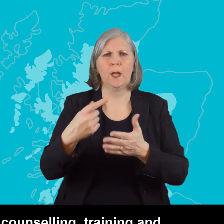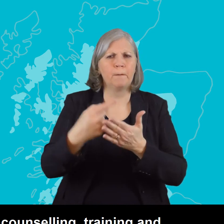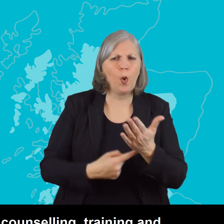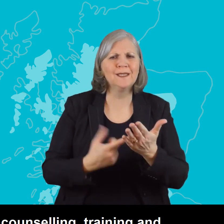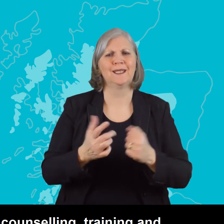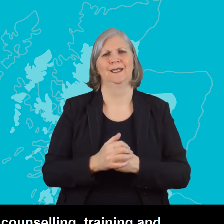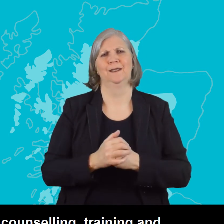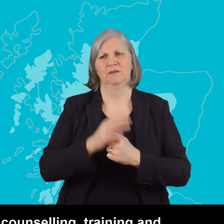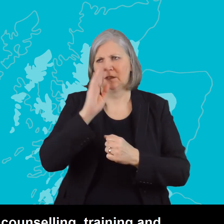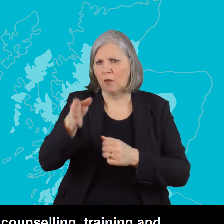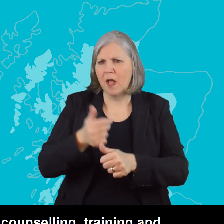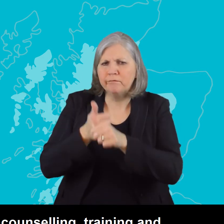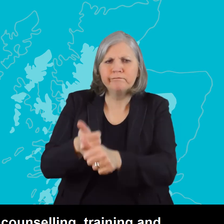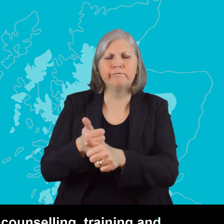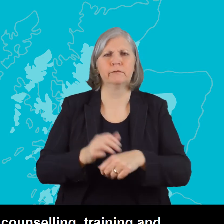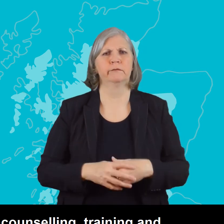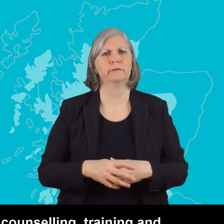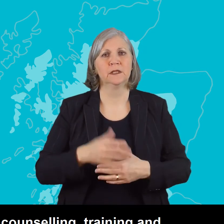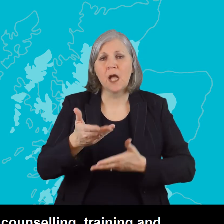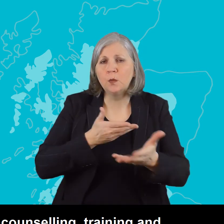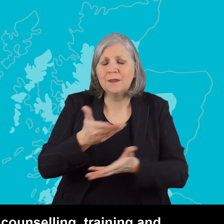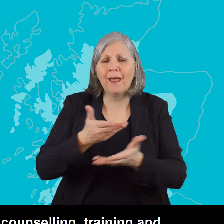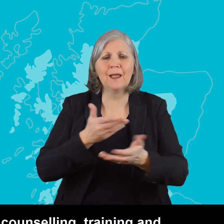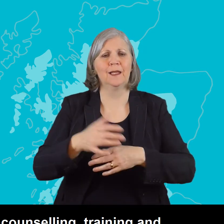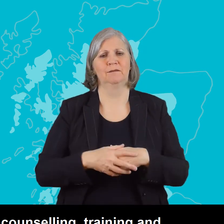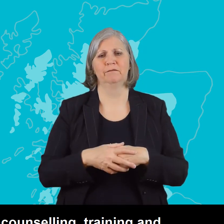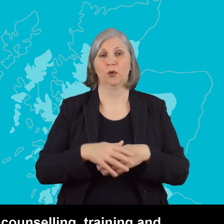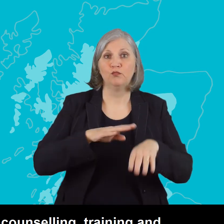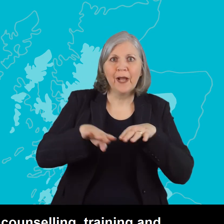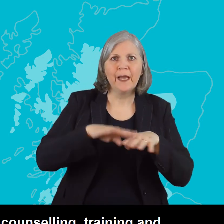support, counselling, training, and choice of opportunity.